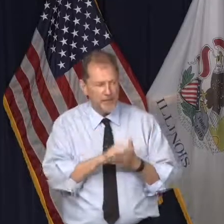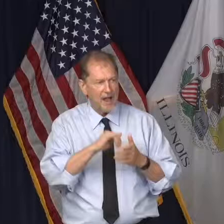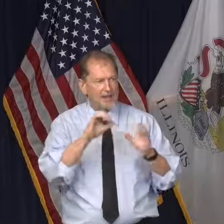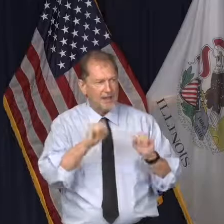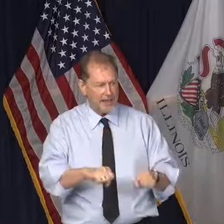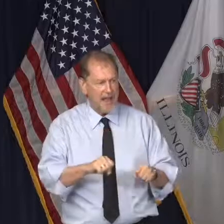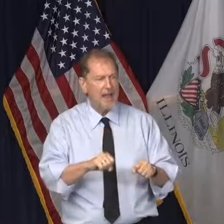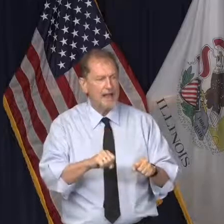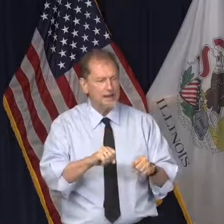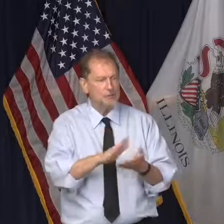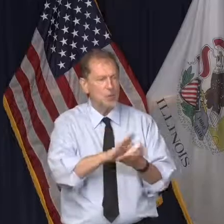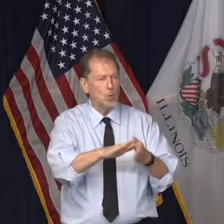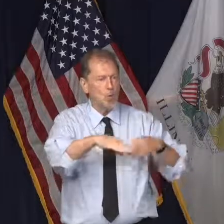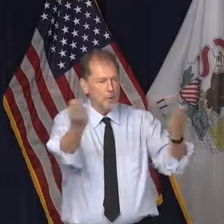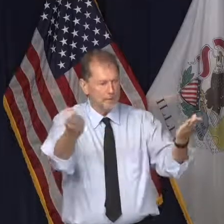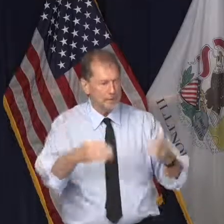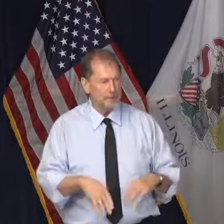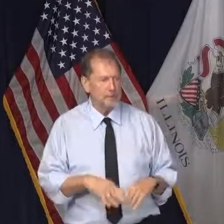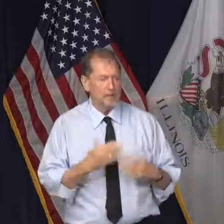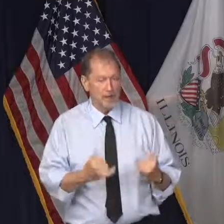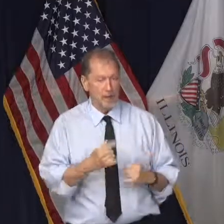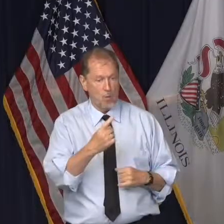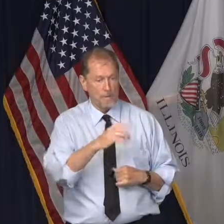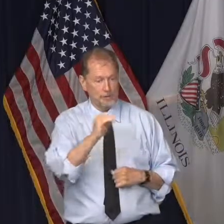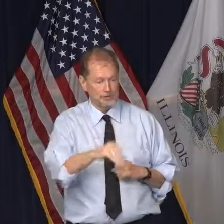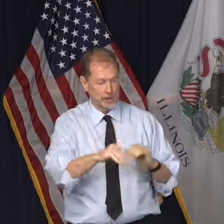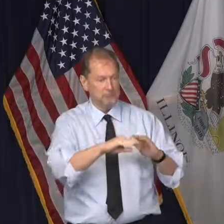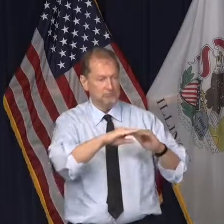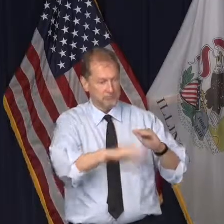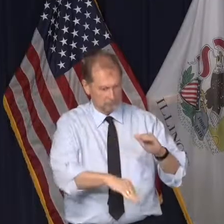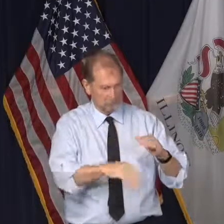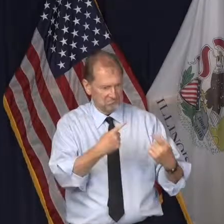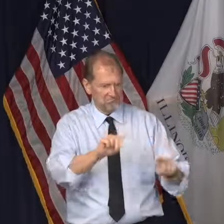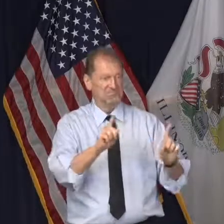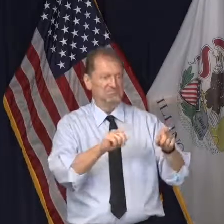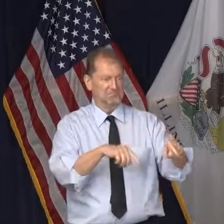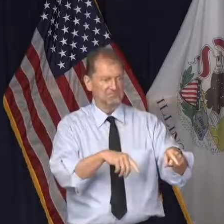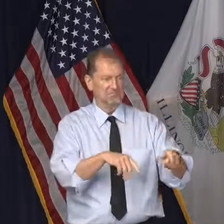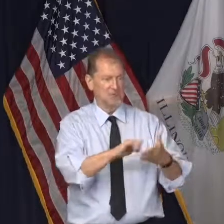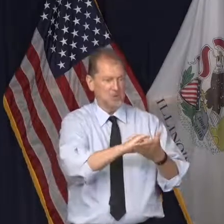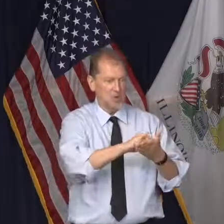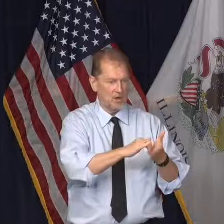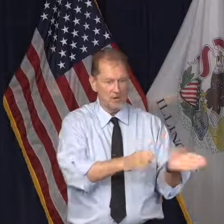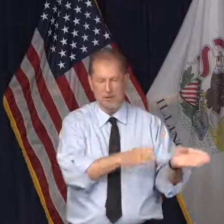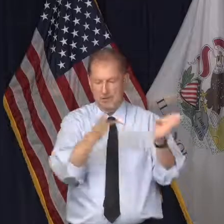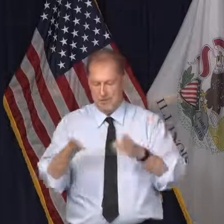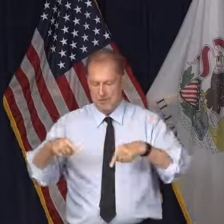below 1%. Mm-hmm. Is there a number that you could commit to right now so that we can